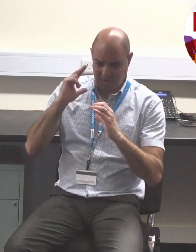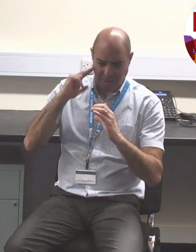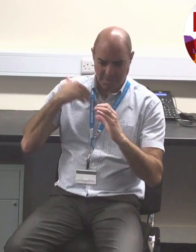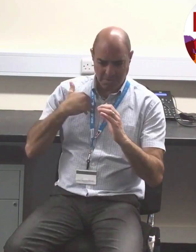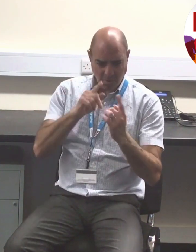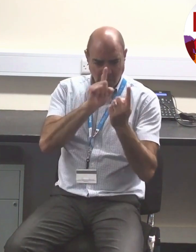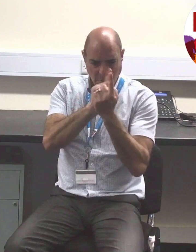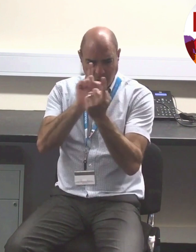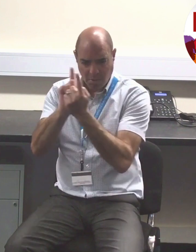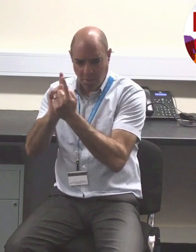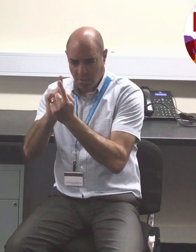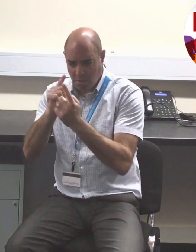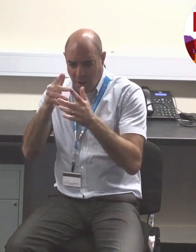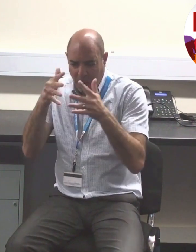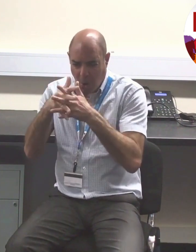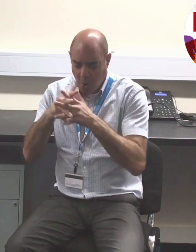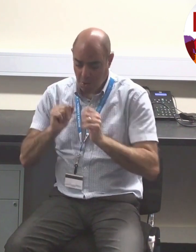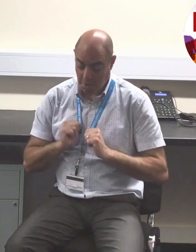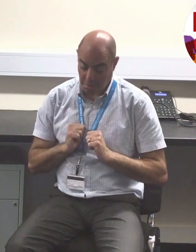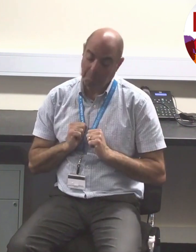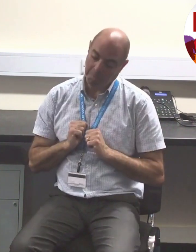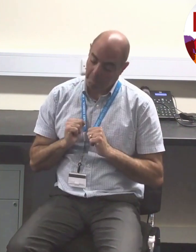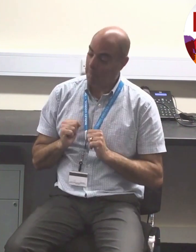So, good question. How do deaf people communicate?